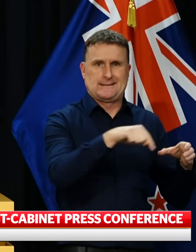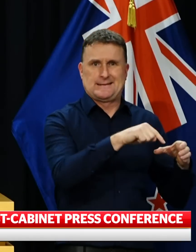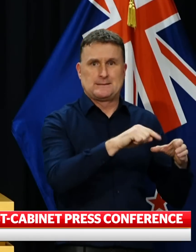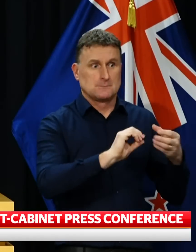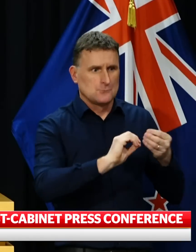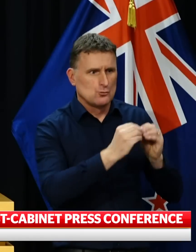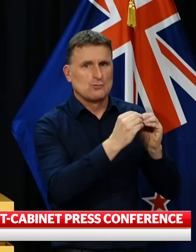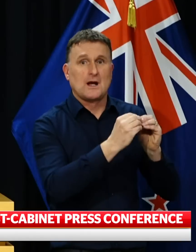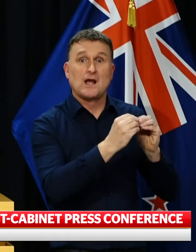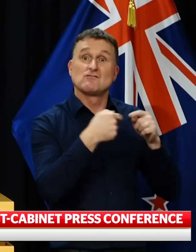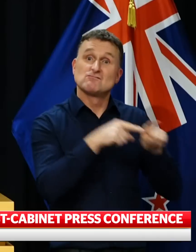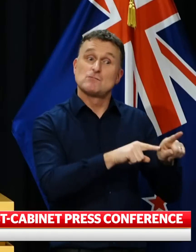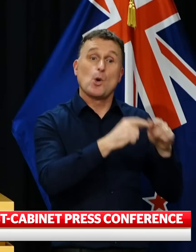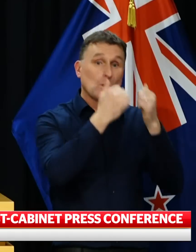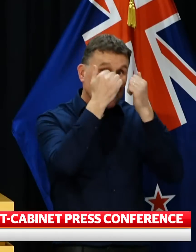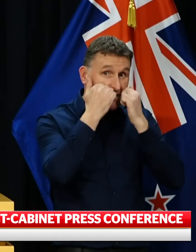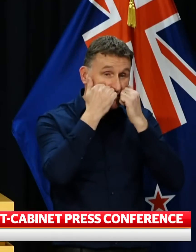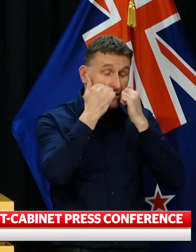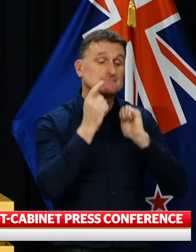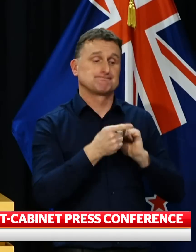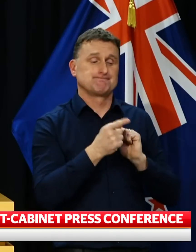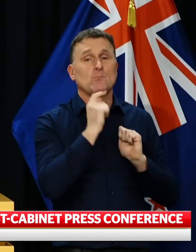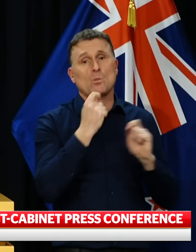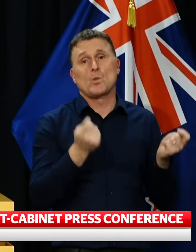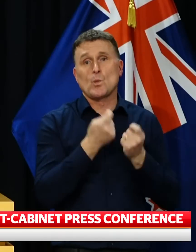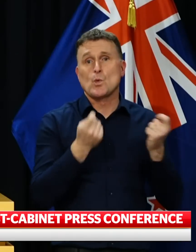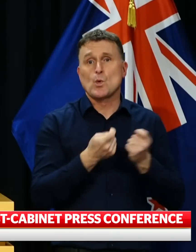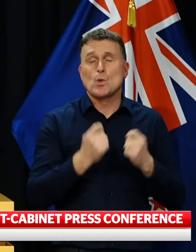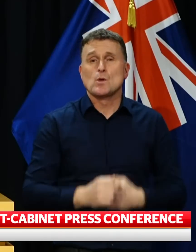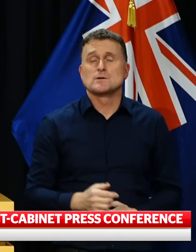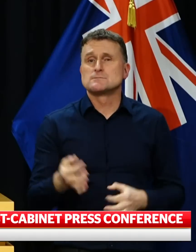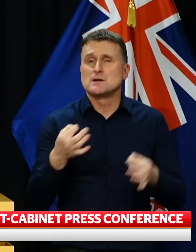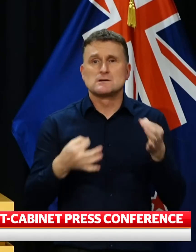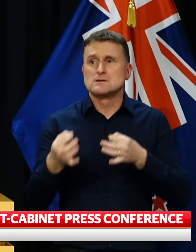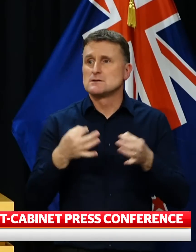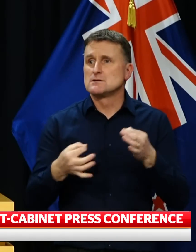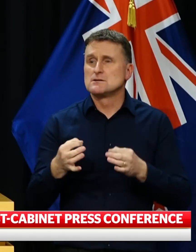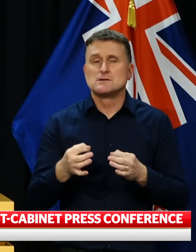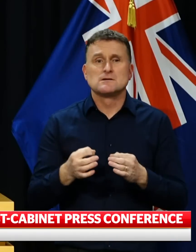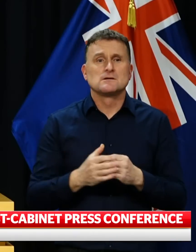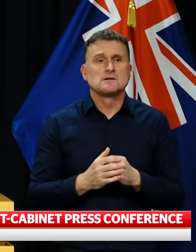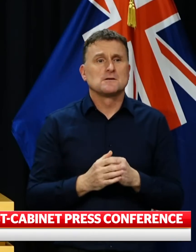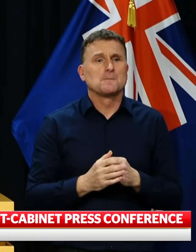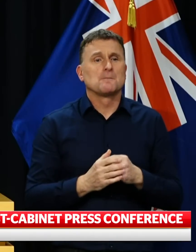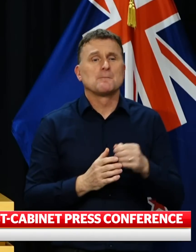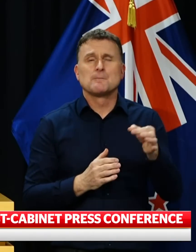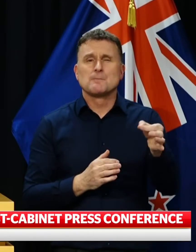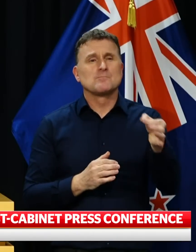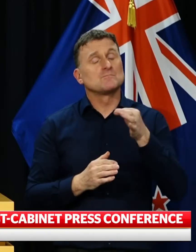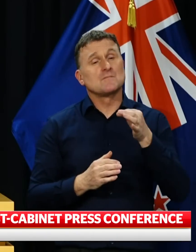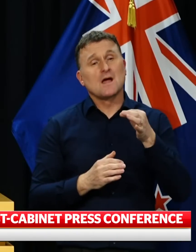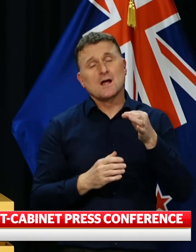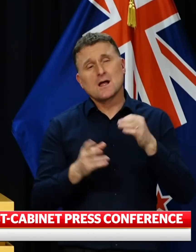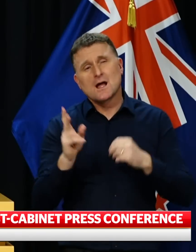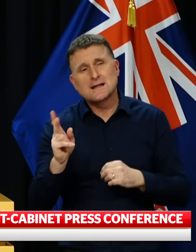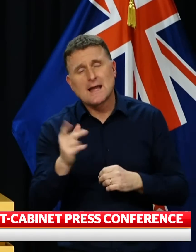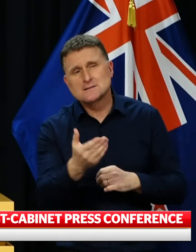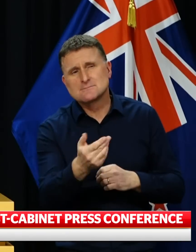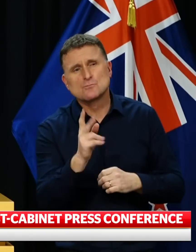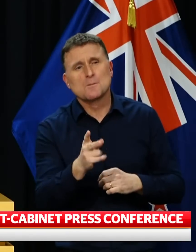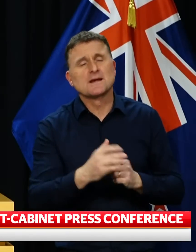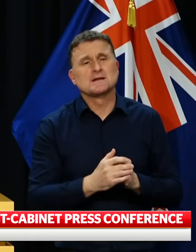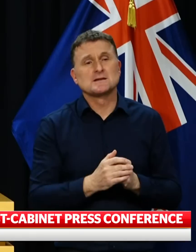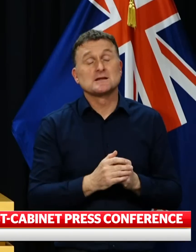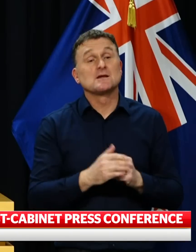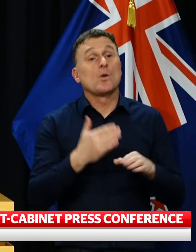It's based on evidence and it will work. If you worked on this with teachers, why is it that the teachers don't like it? Sorry? If you worked on this